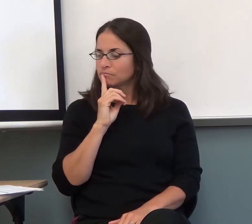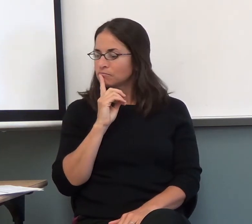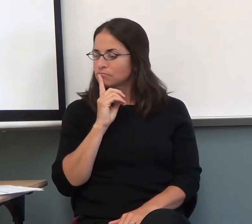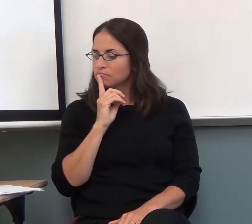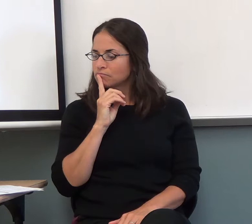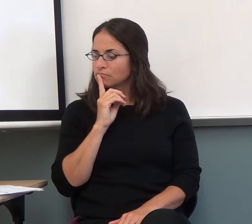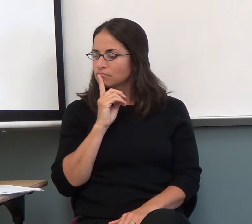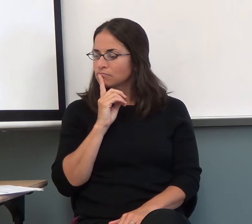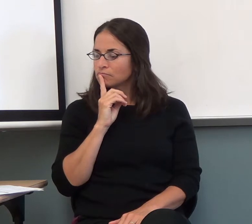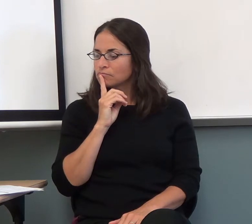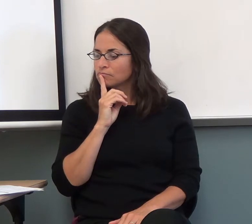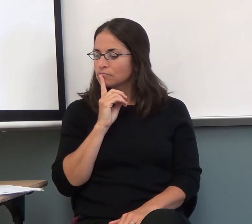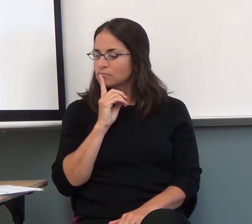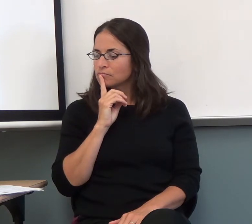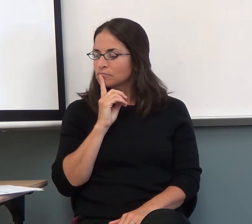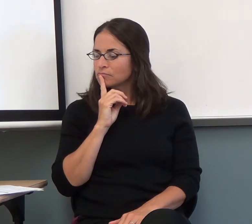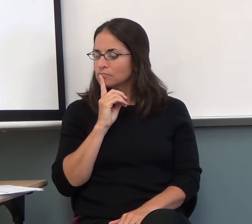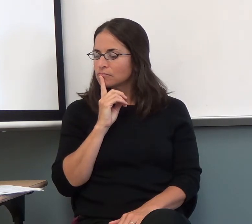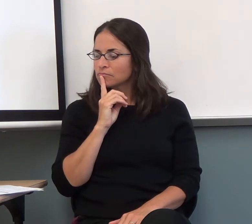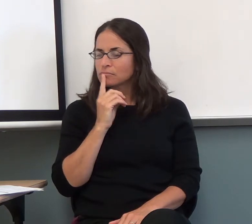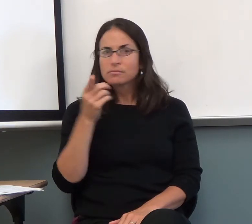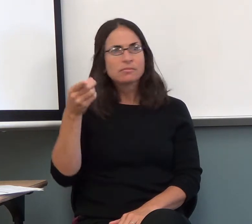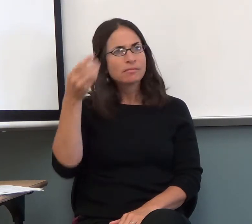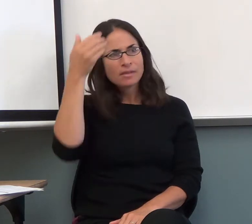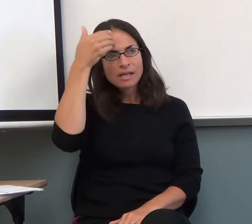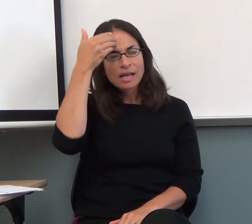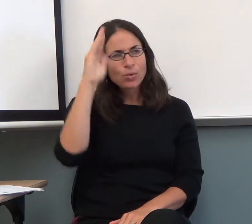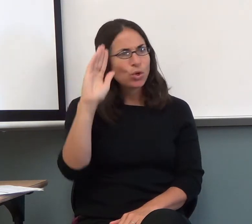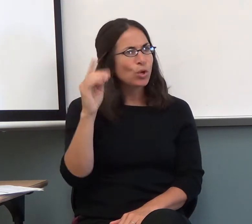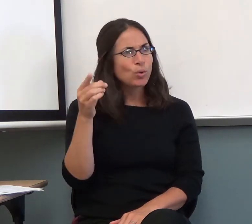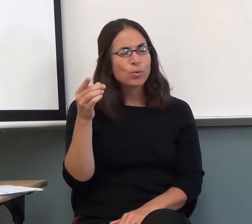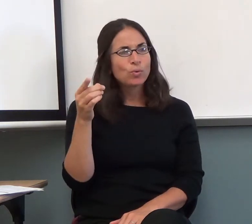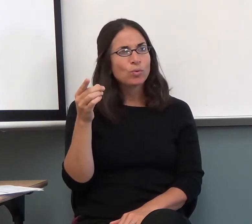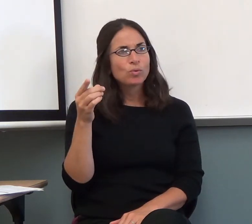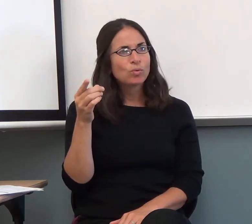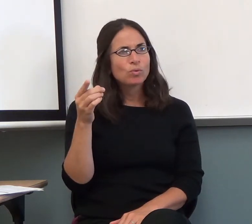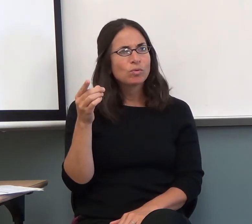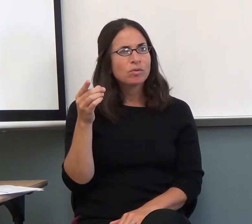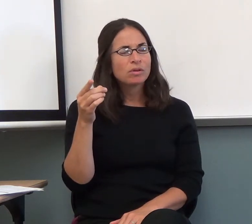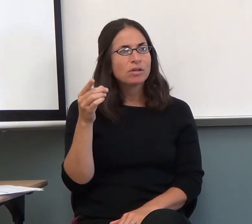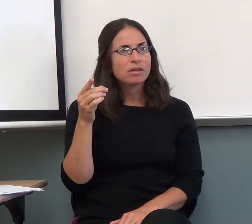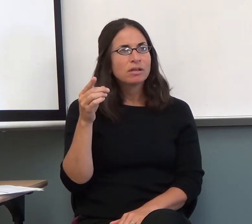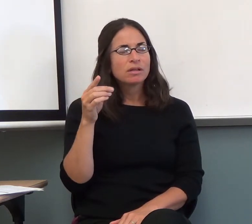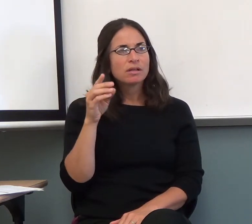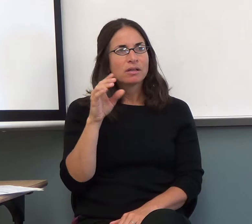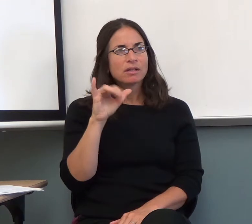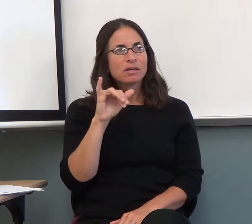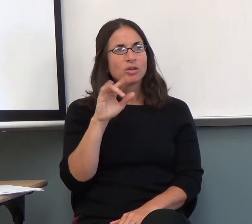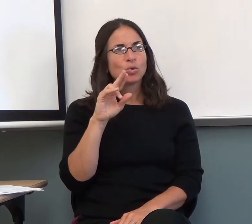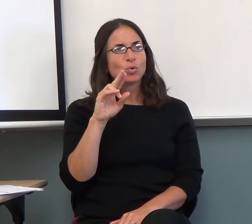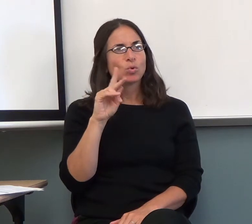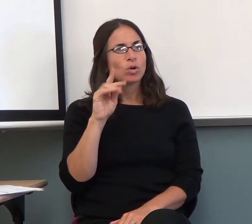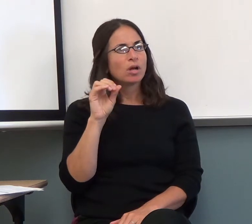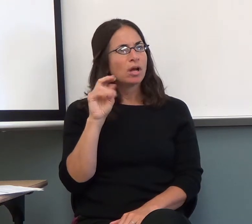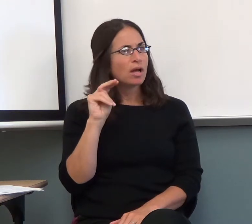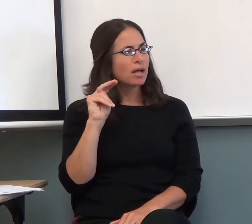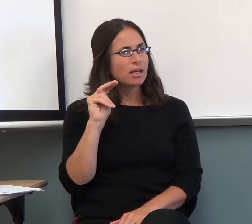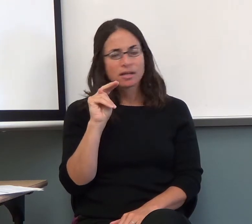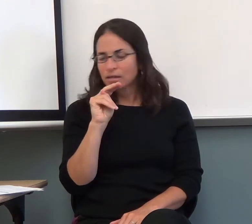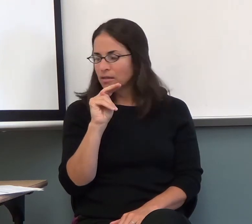Name Yukon? I don't know. That's okay, it's all right. So, no, you're all right. You're just saying all of the words that make up the subject.